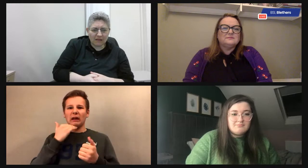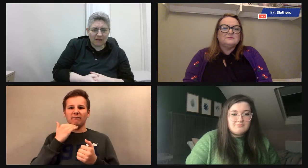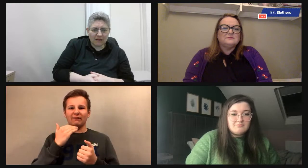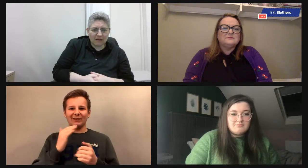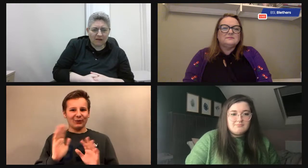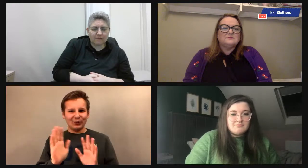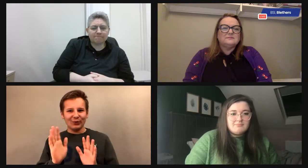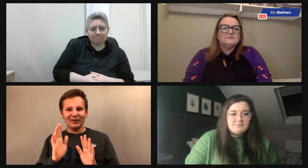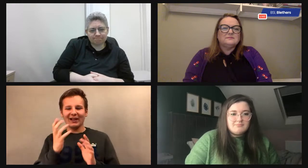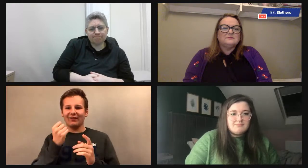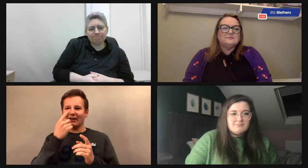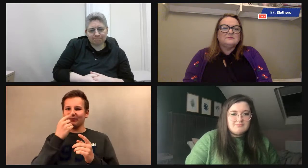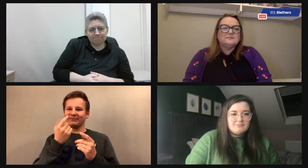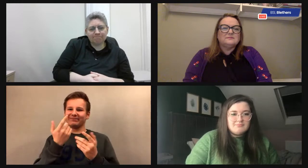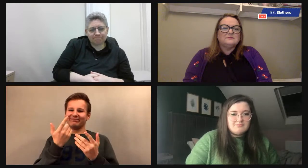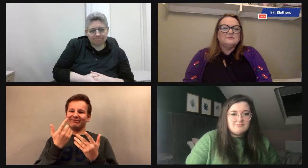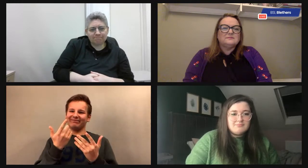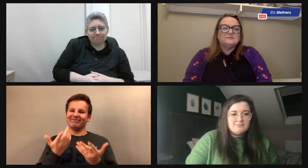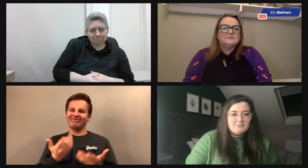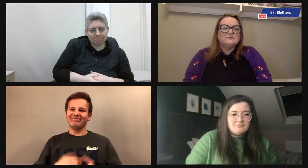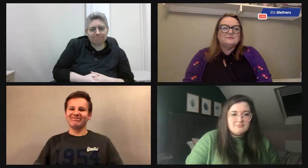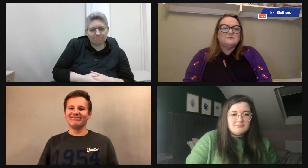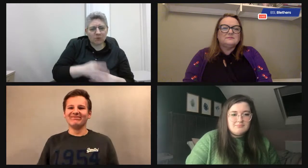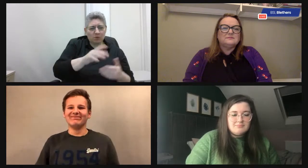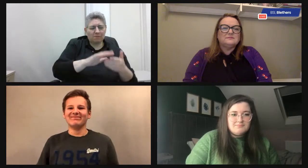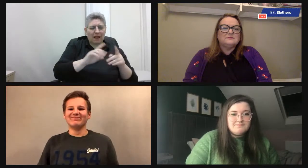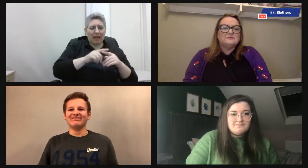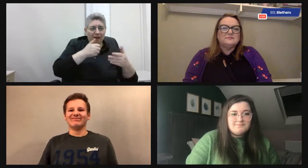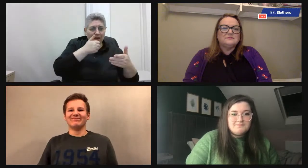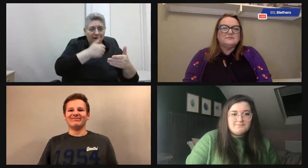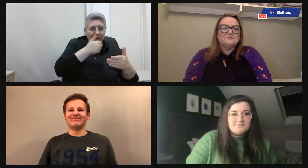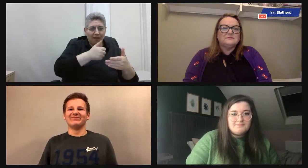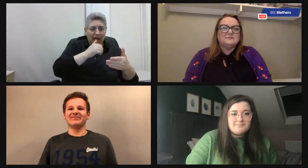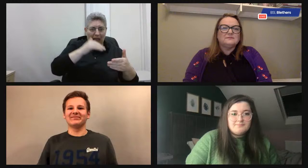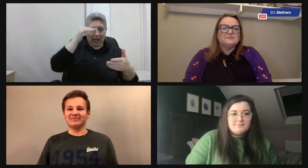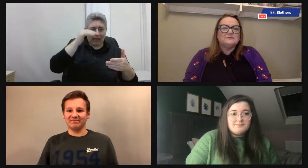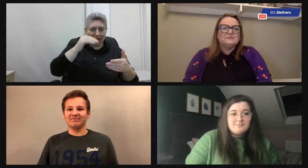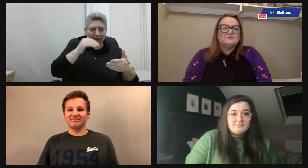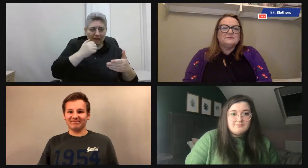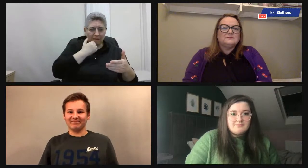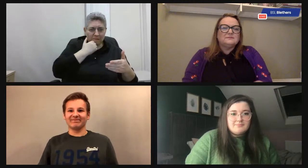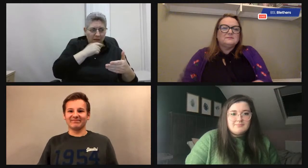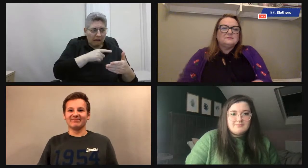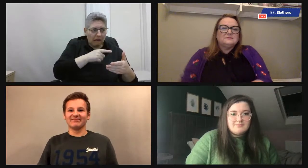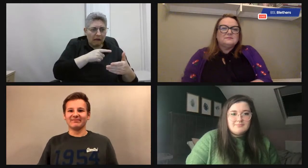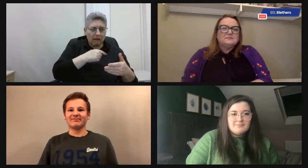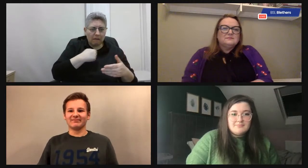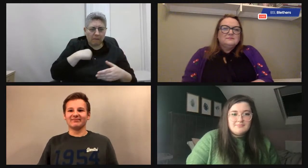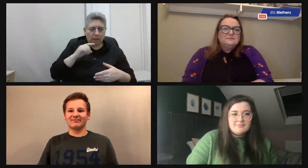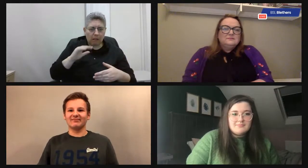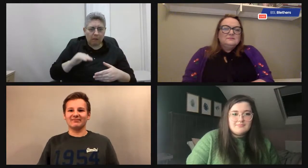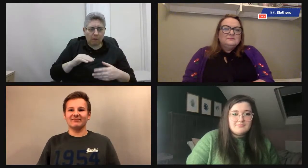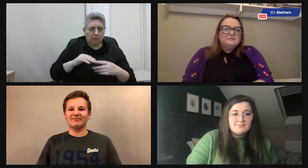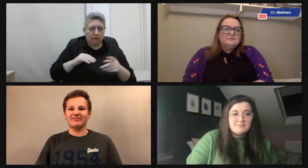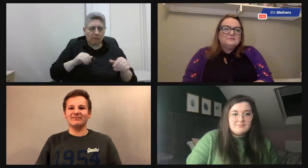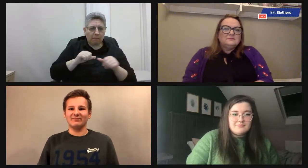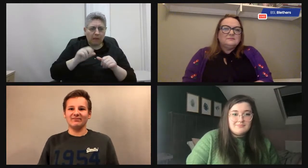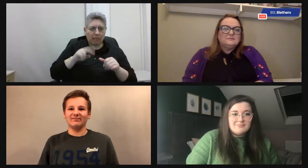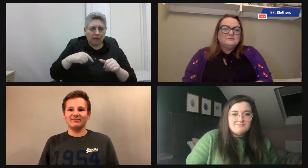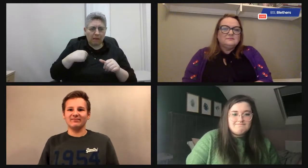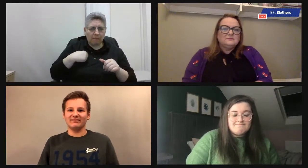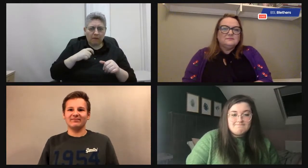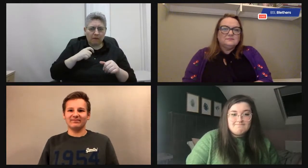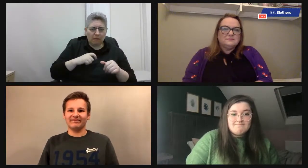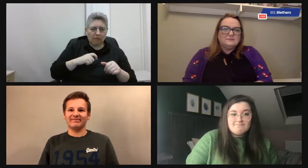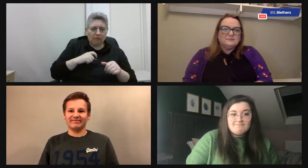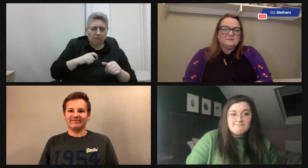picked up in your spots. Maybe you don't think you're good enough for things. All of these things are all elements. So everyone's looking for likes, really, and